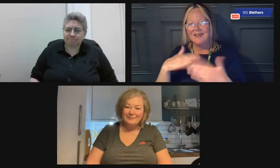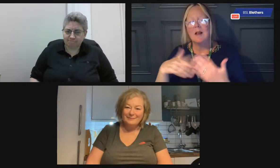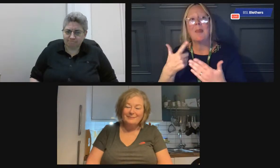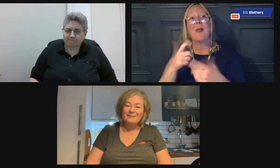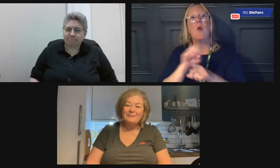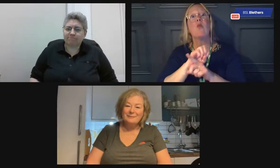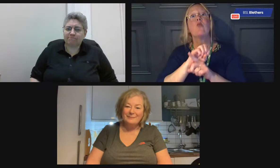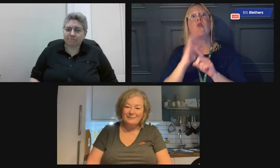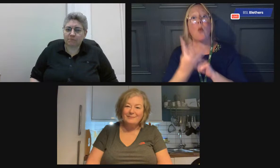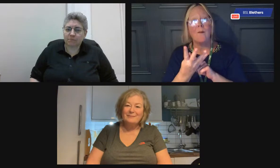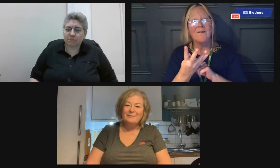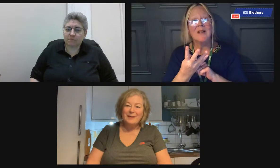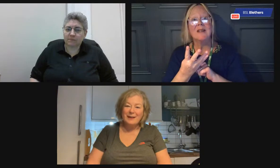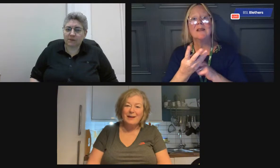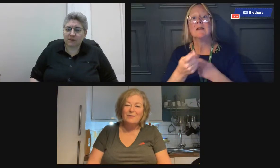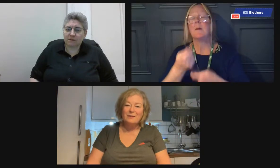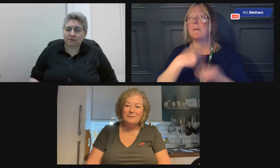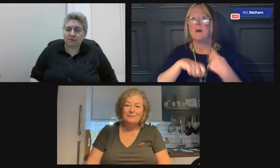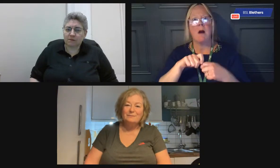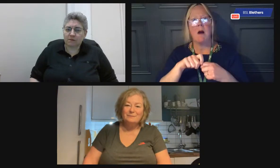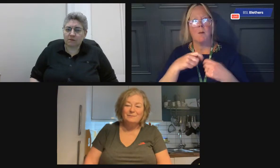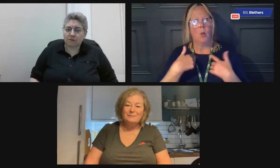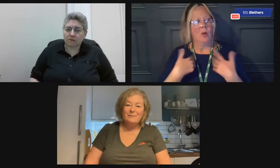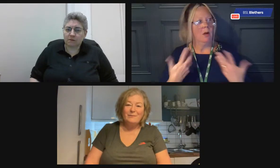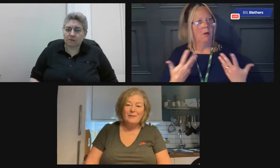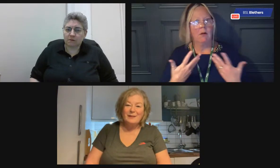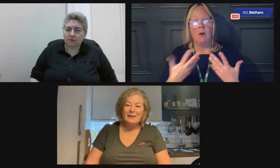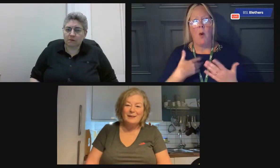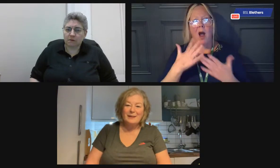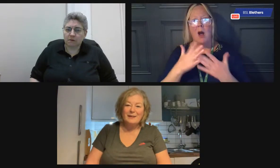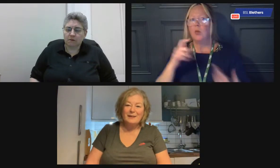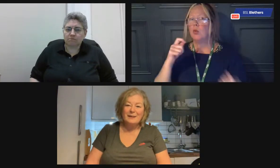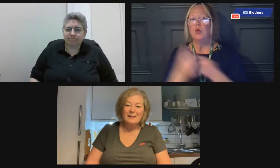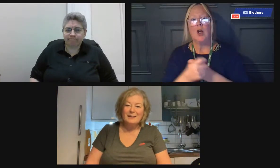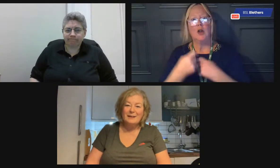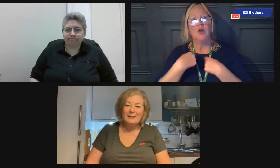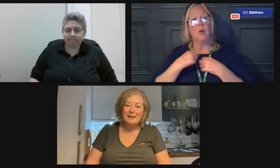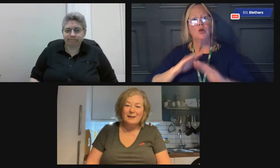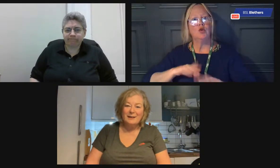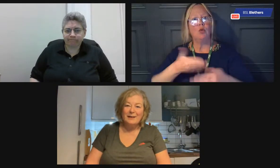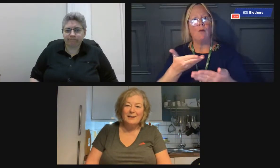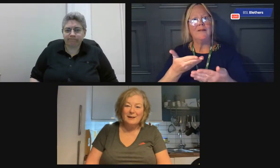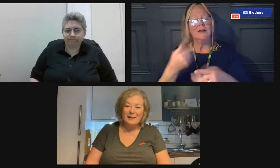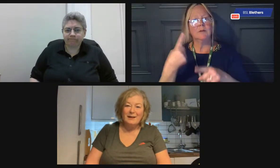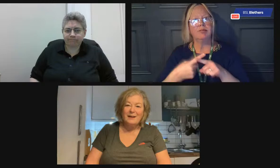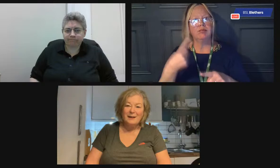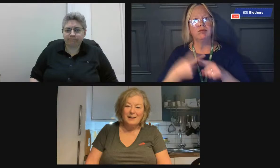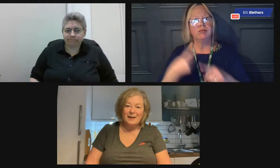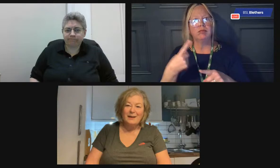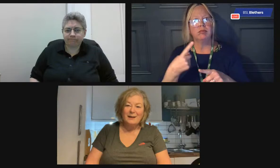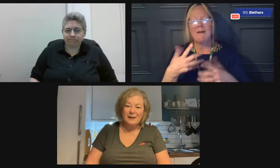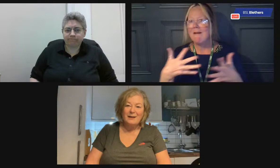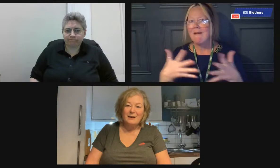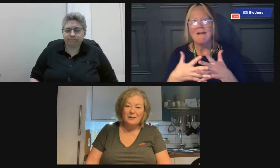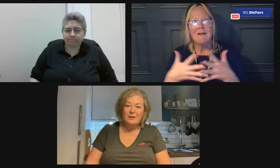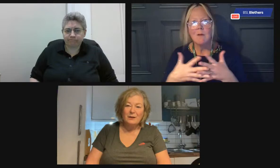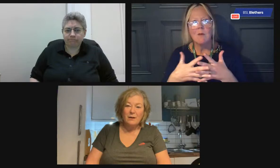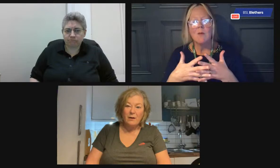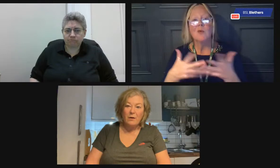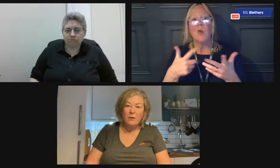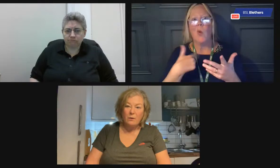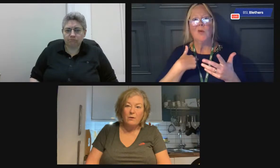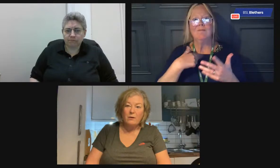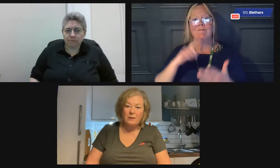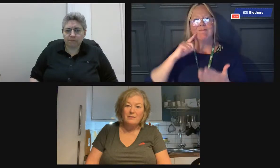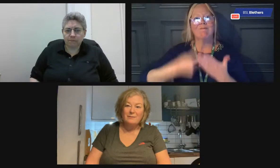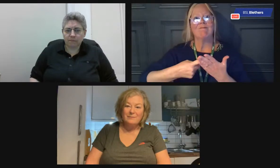cancer patients were receiving a kind of full service. But then, of course, COVID hit. And that changed everything. It changed